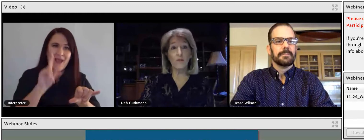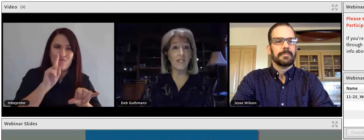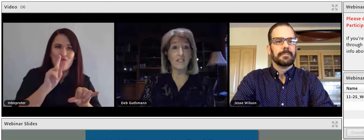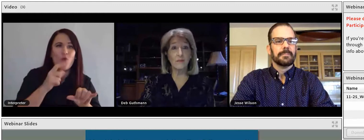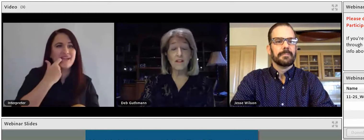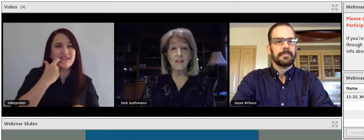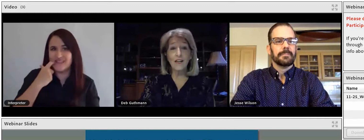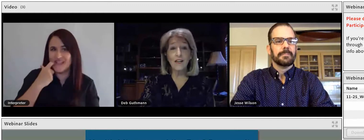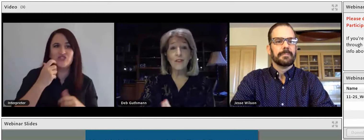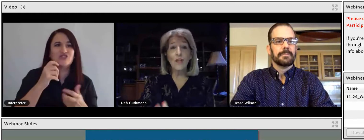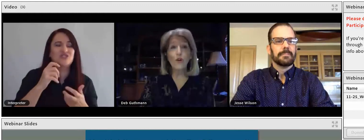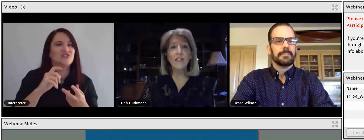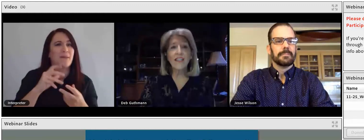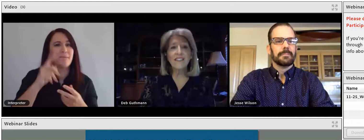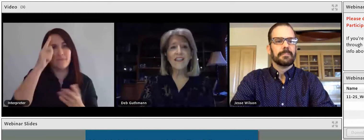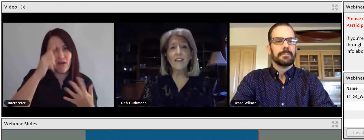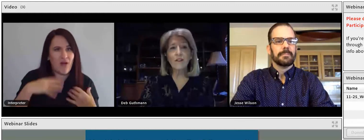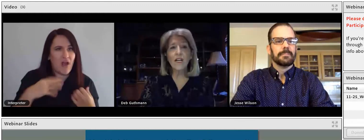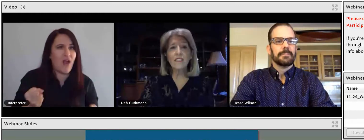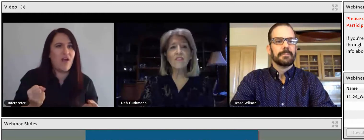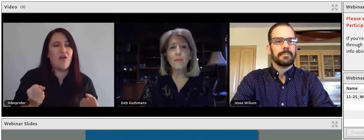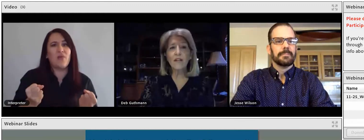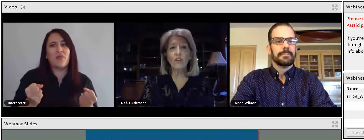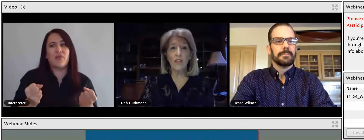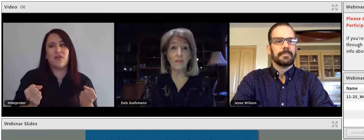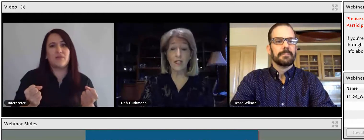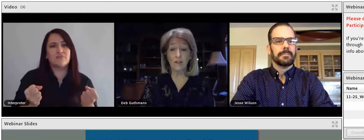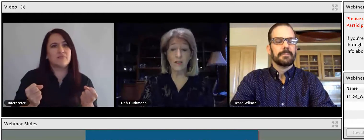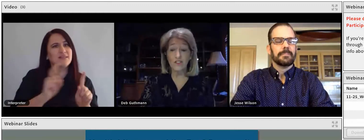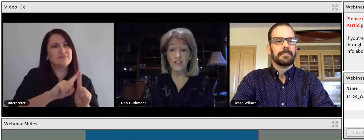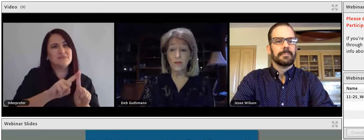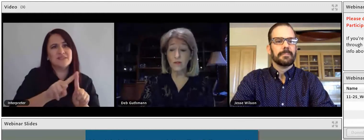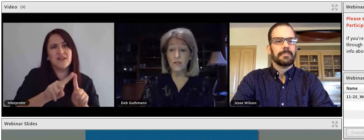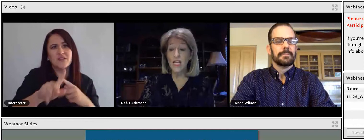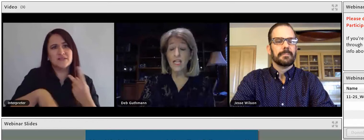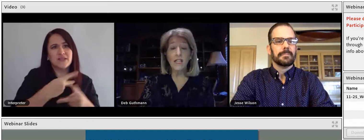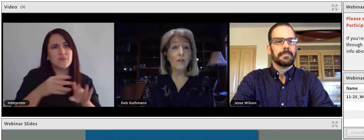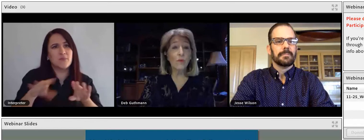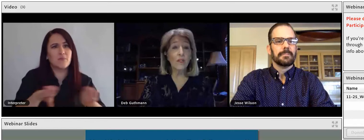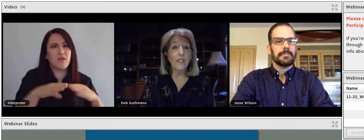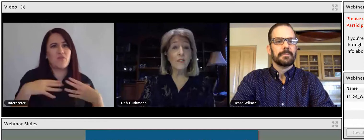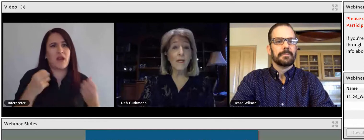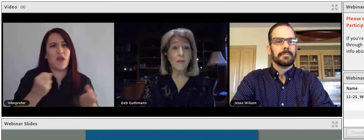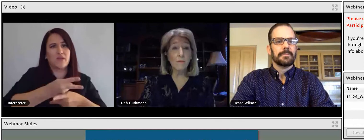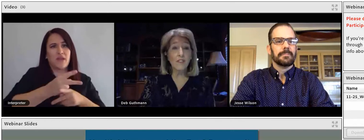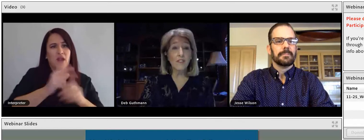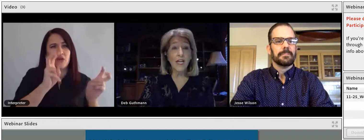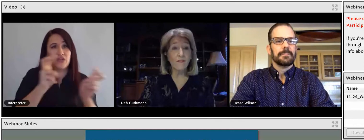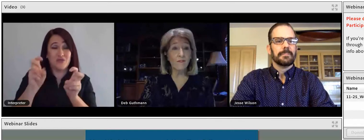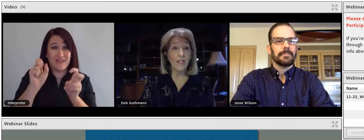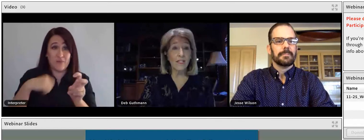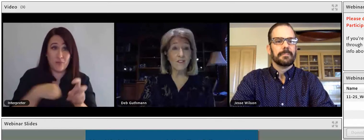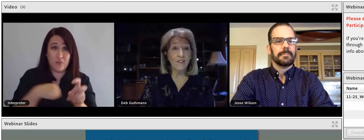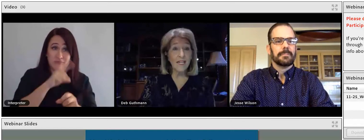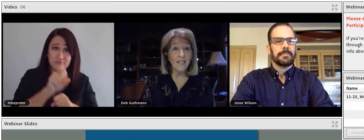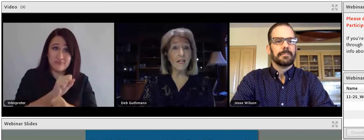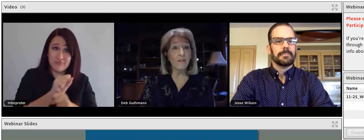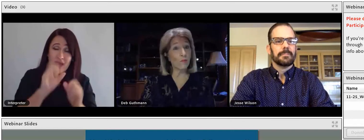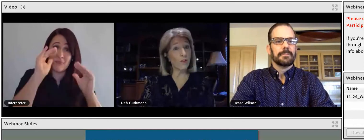addiction, related to mental health, related to other kinds of behavioral health care issues, if we really expect people to have a